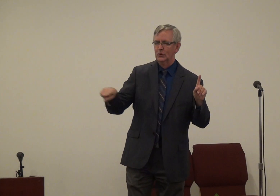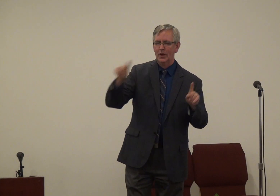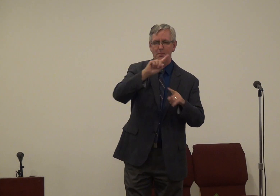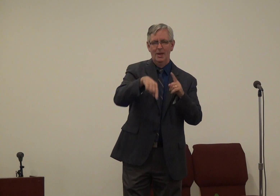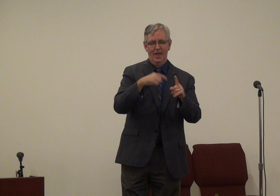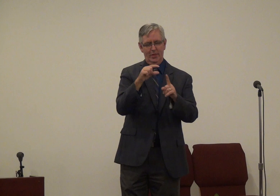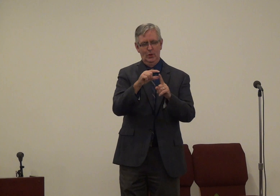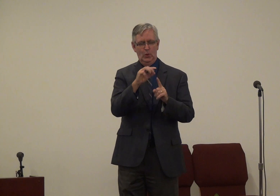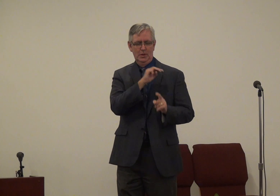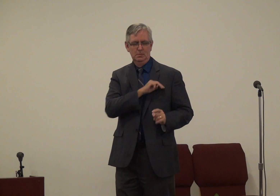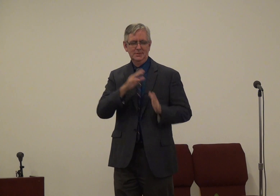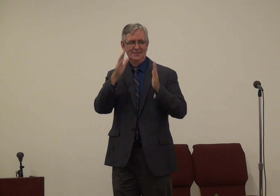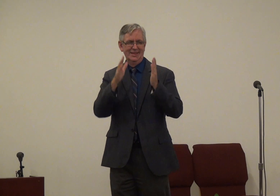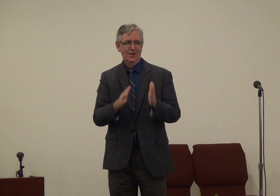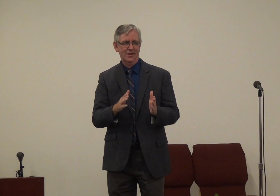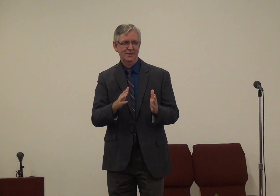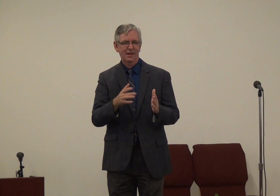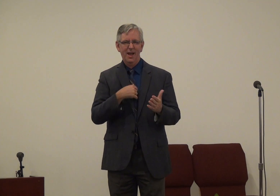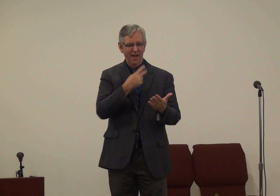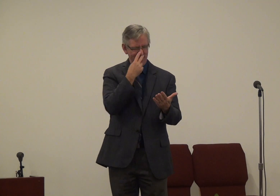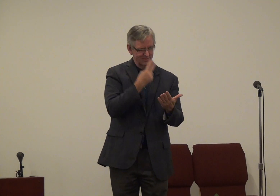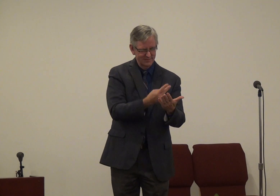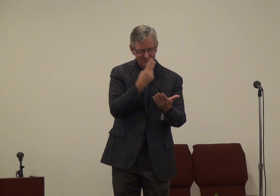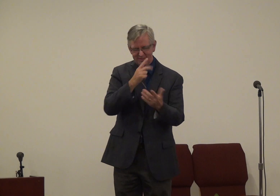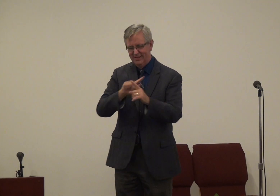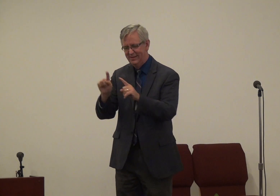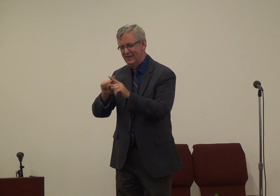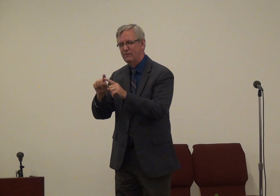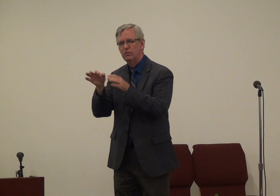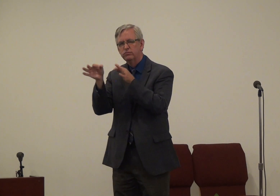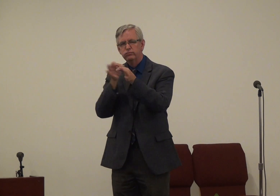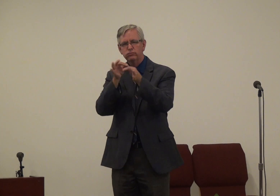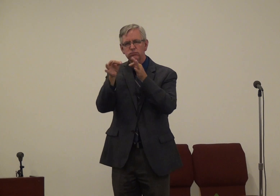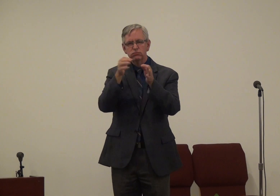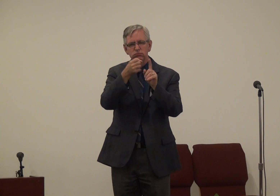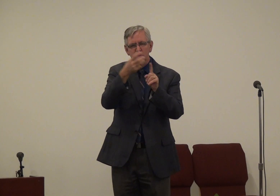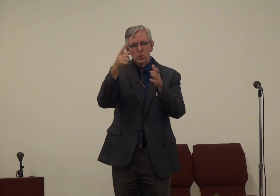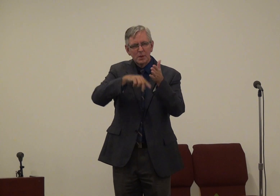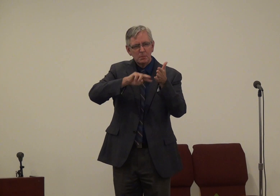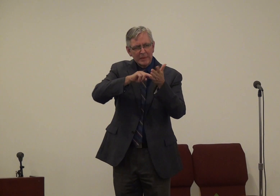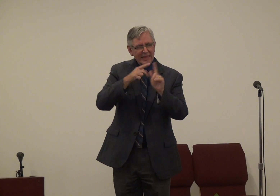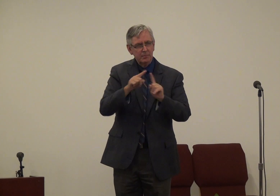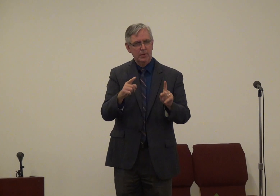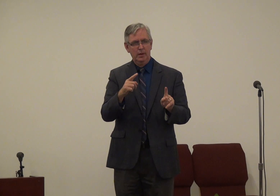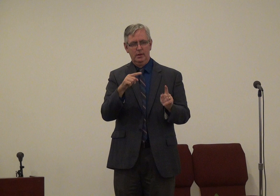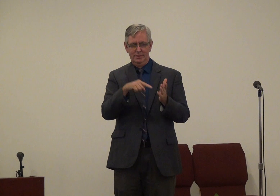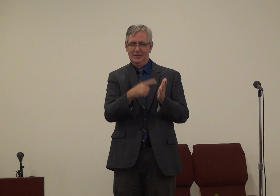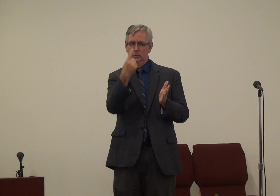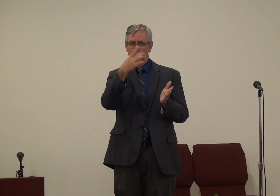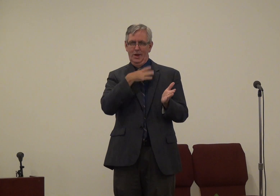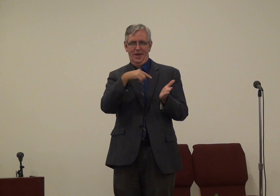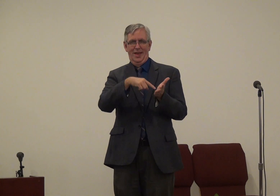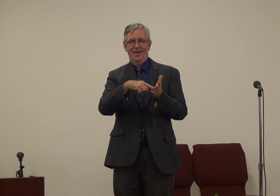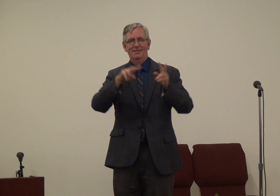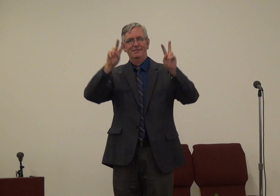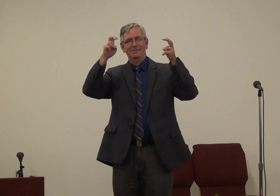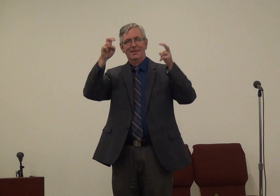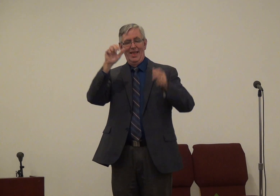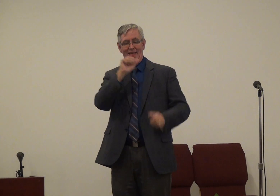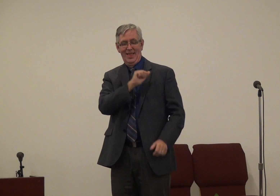I have news for you about the word missionary. I've looked at a lot of different definitions, and this is the one that I like.